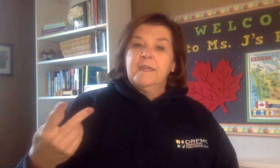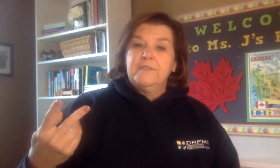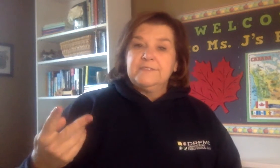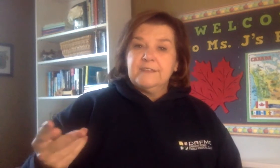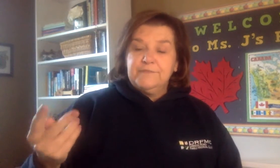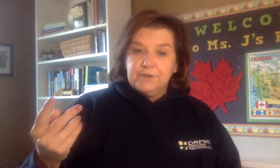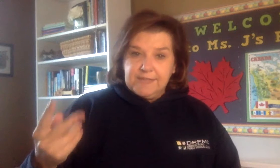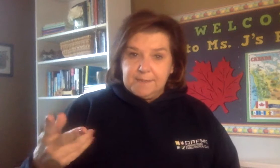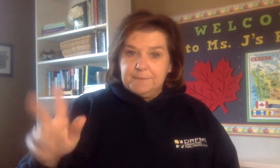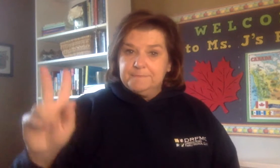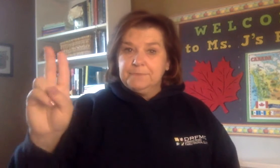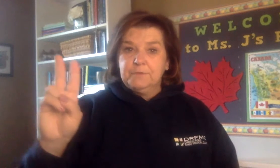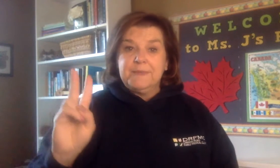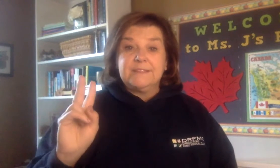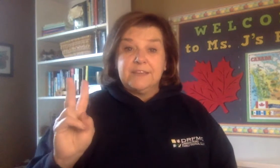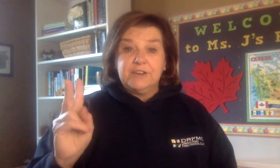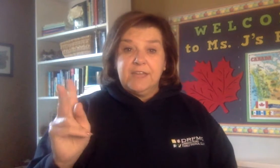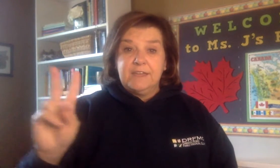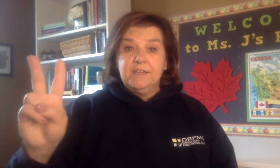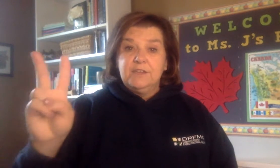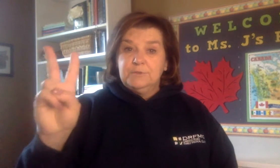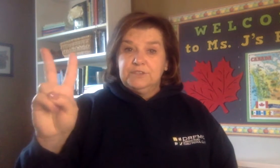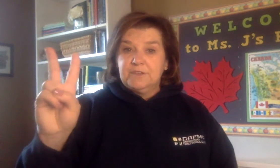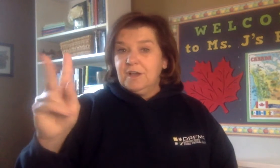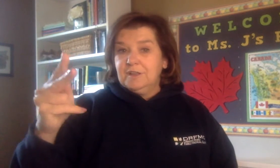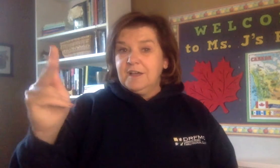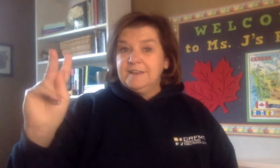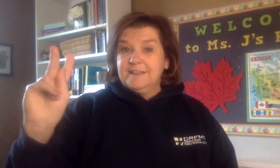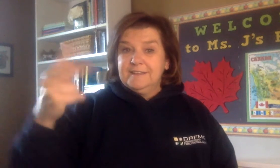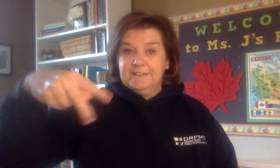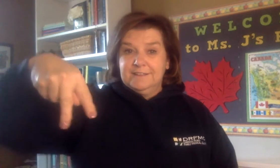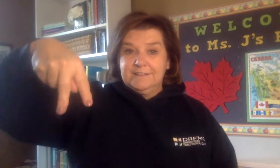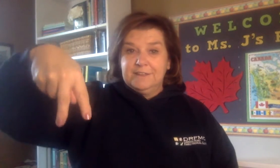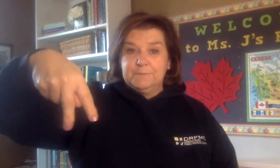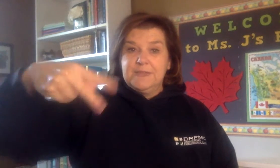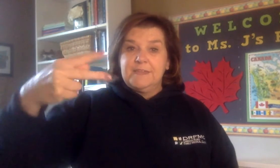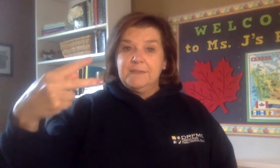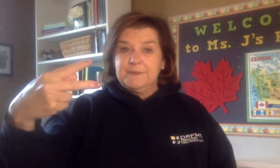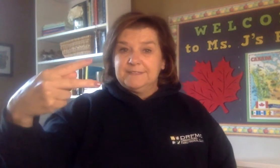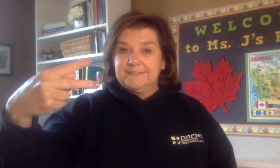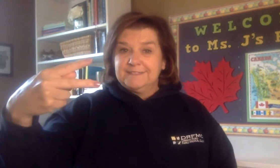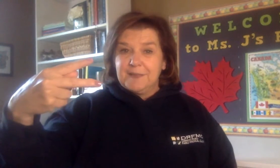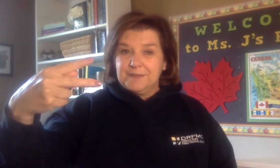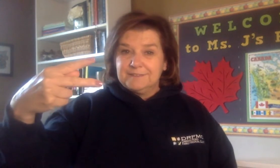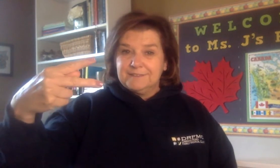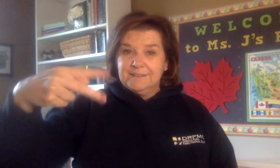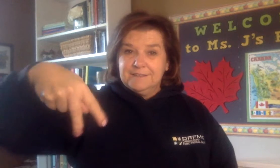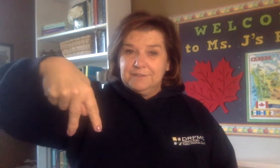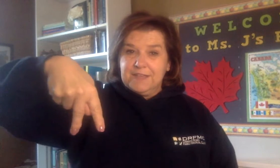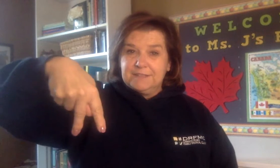then the sign for keep. We make the letter K, which is a lot like the letter P, but it sits sideways. So that's